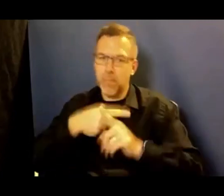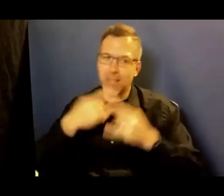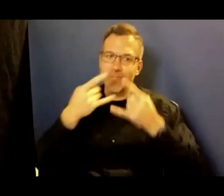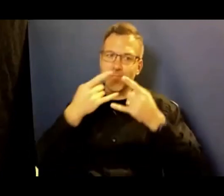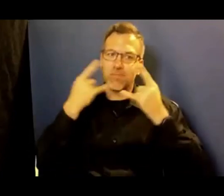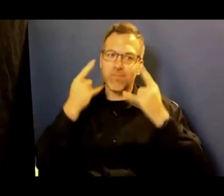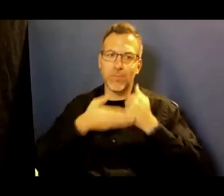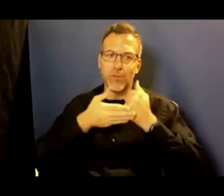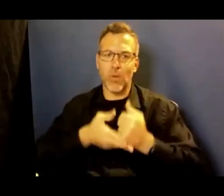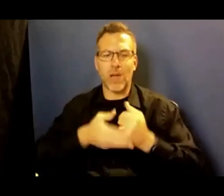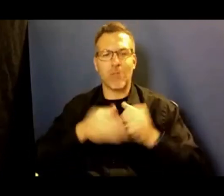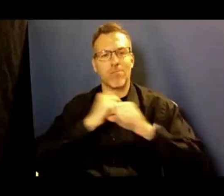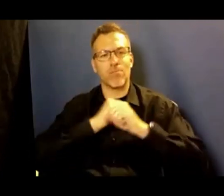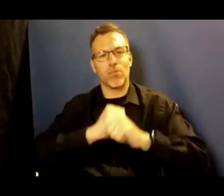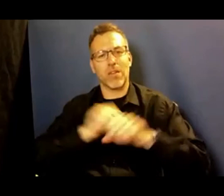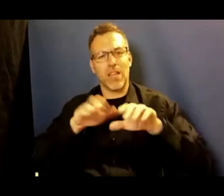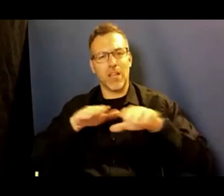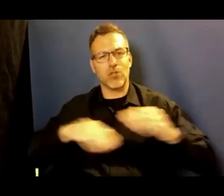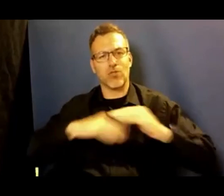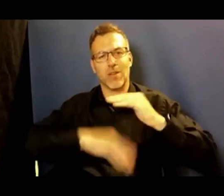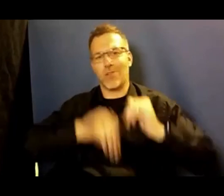this.